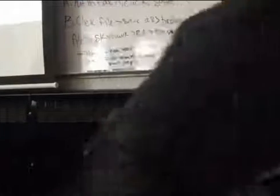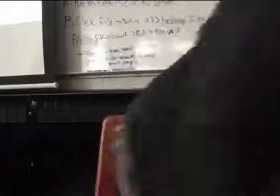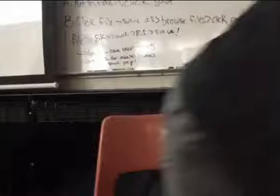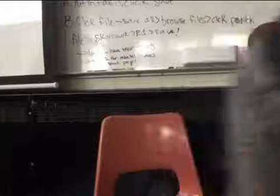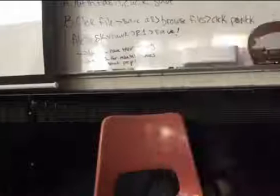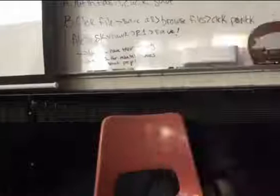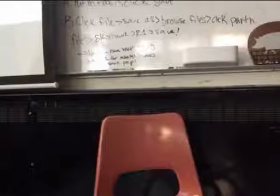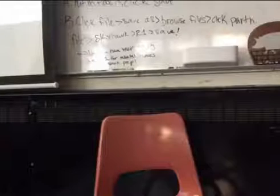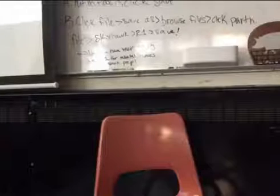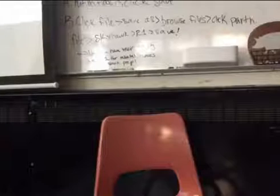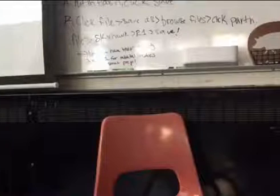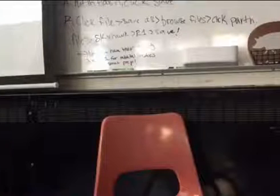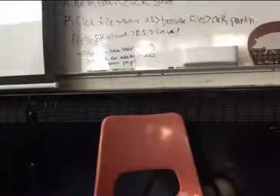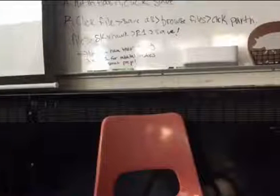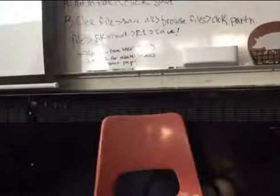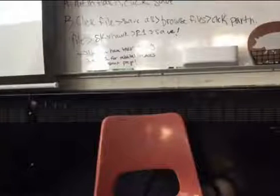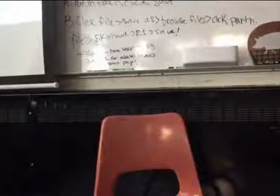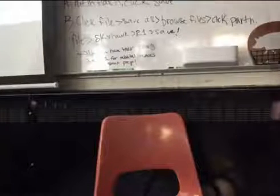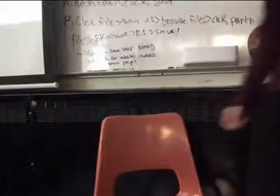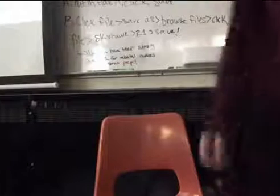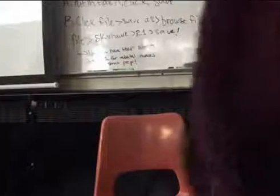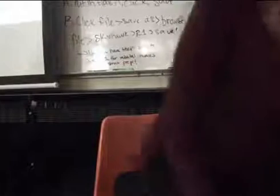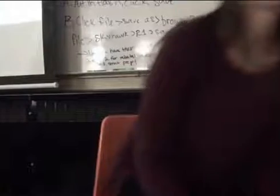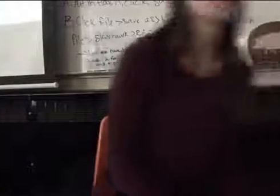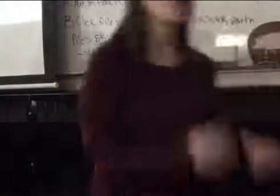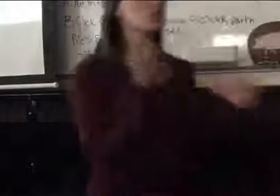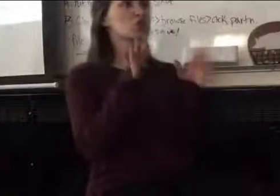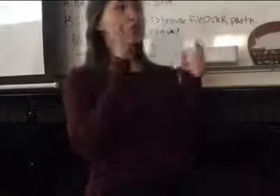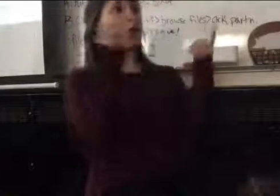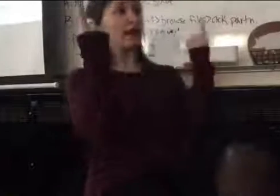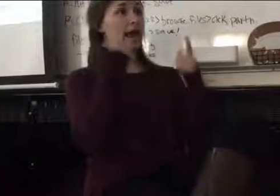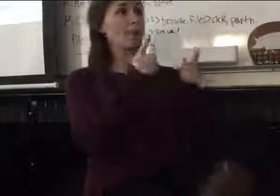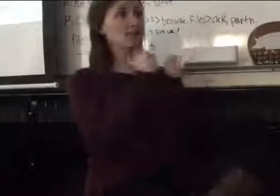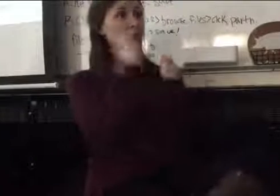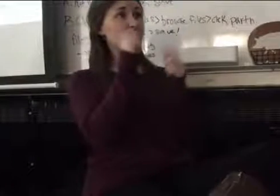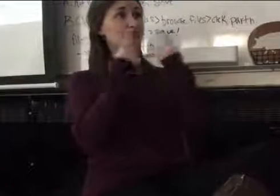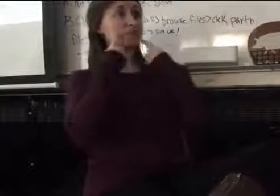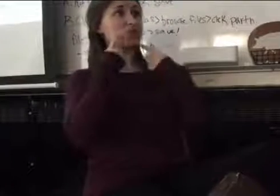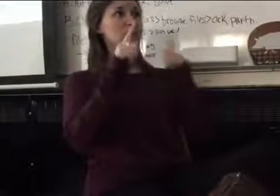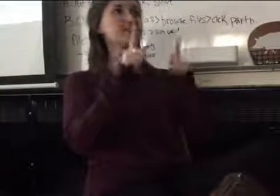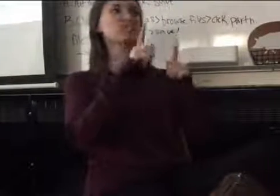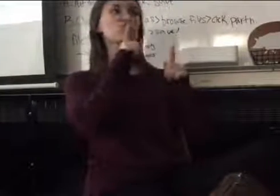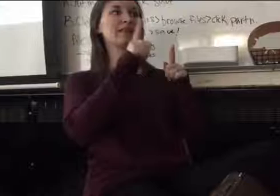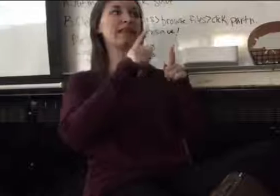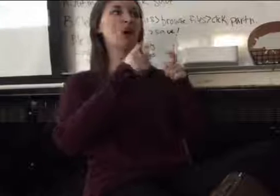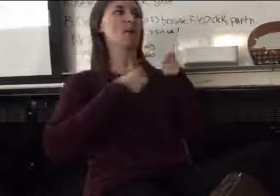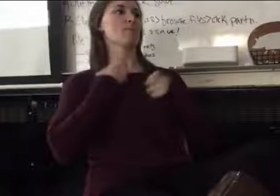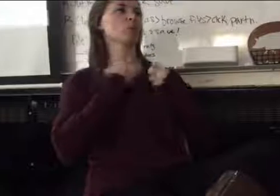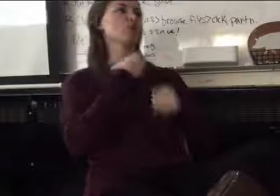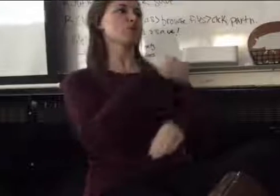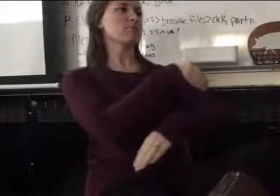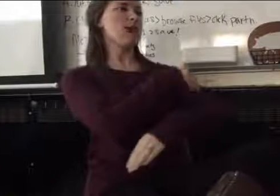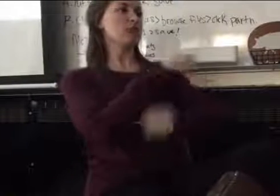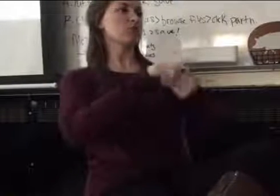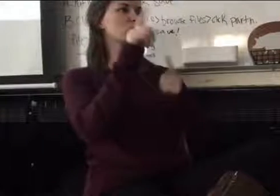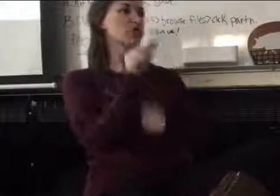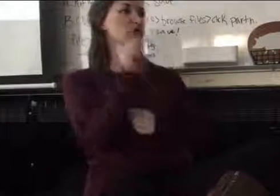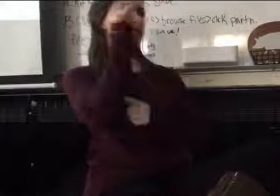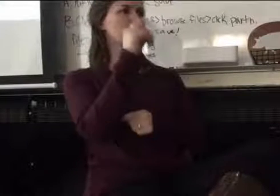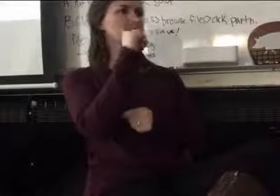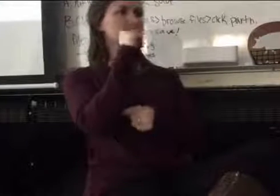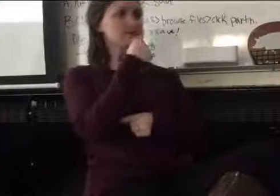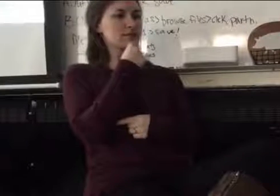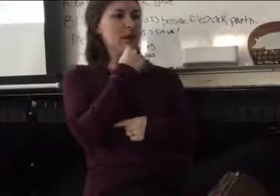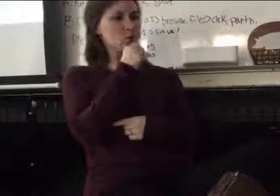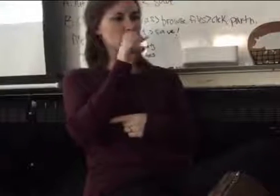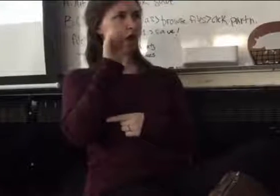the issuance of this address, now it gives massive emotional power to the North, saying that not only are we going to preserve the